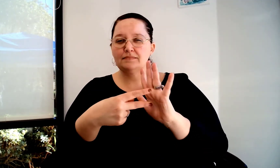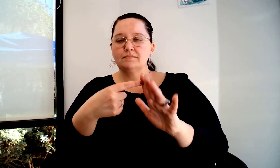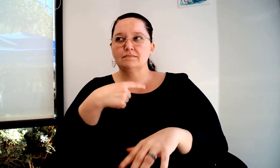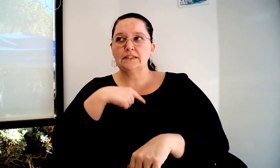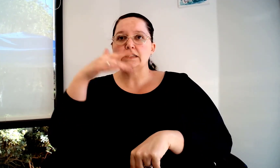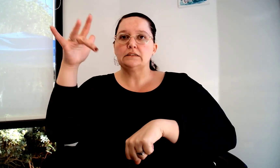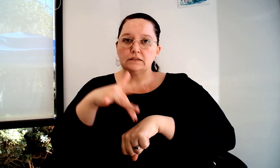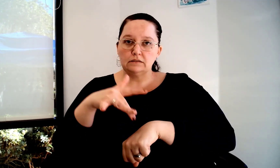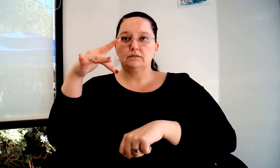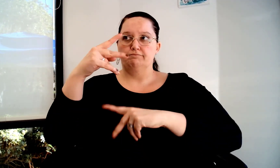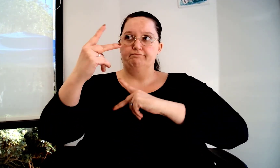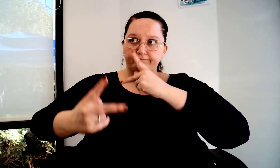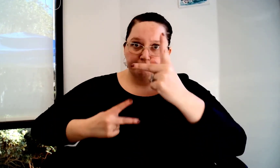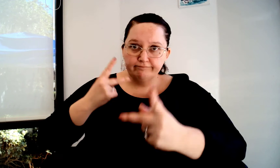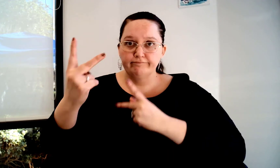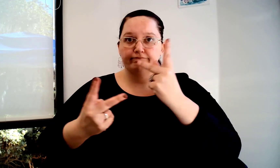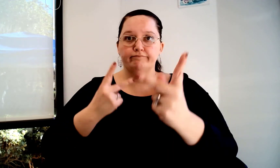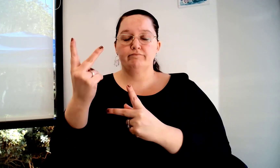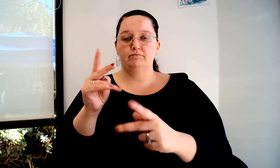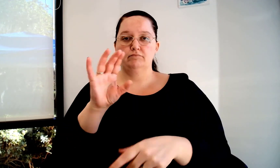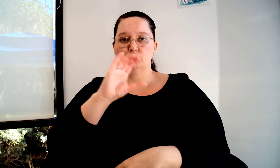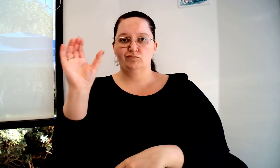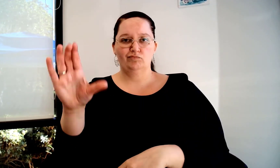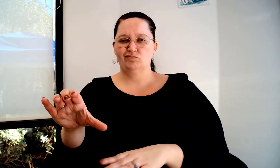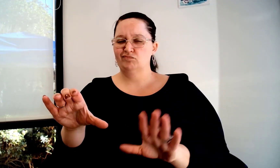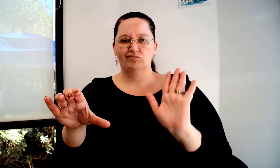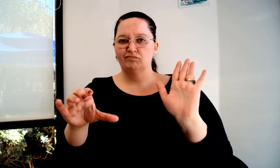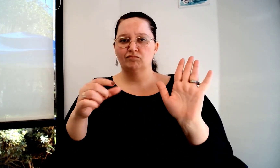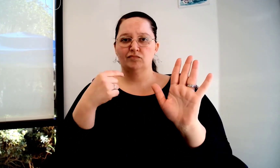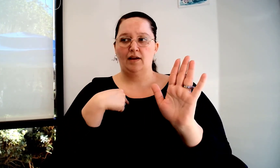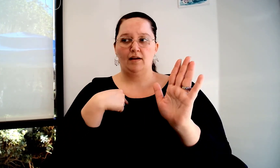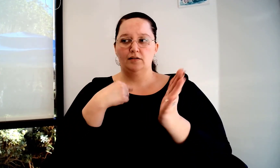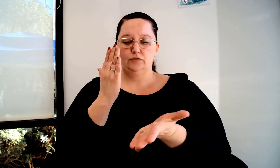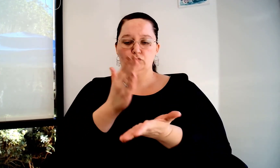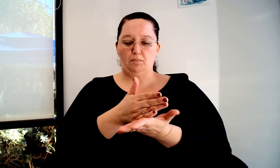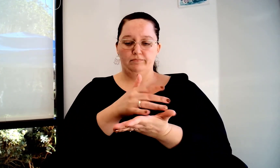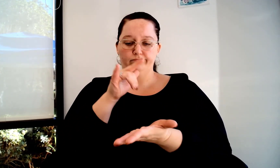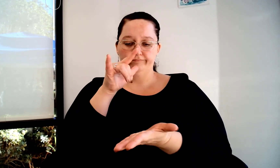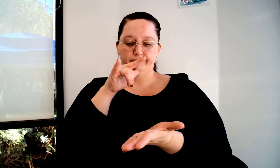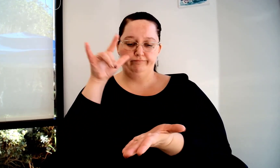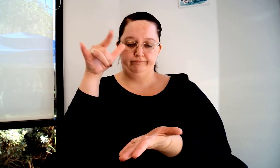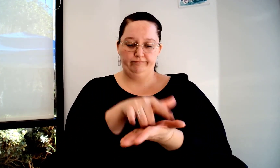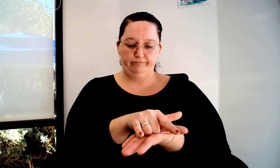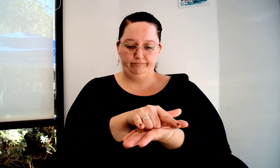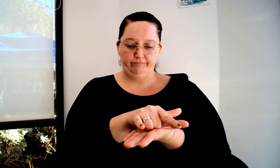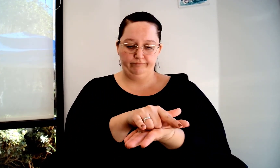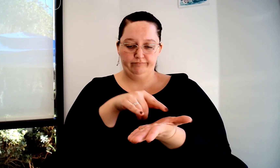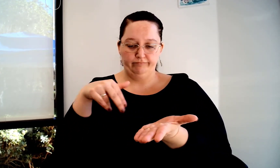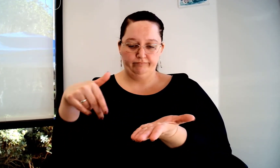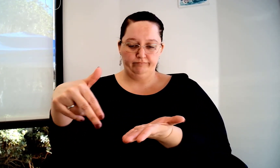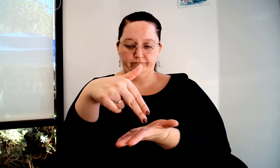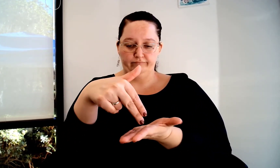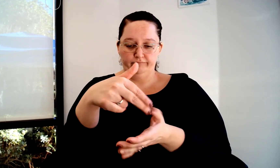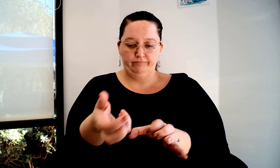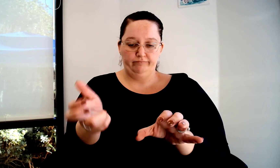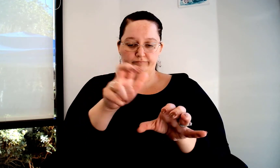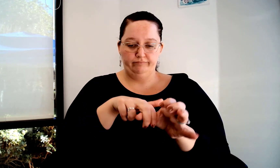another plane, and took off. It didn't mean that I visited Chicago. I didn't even leave the terminal.